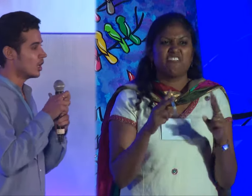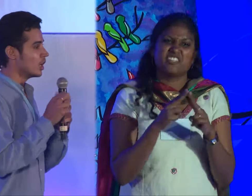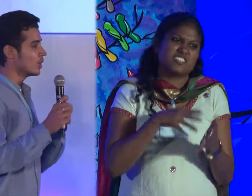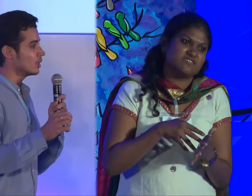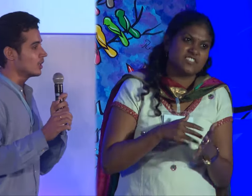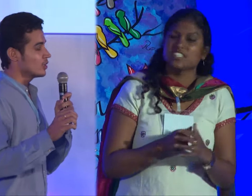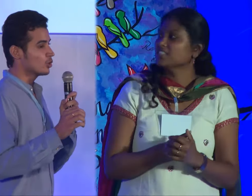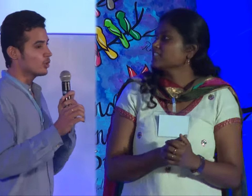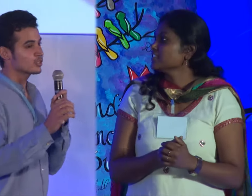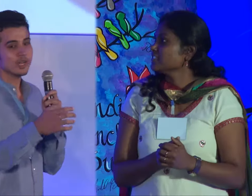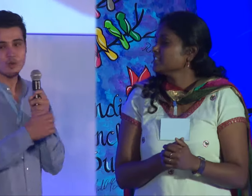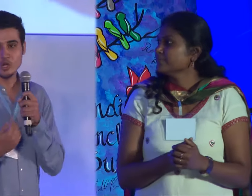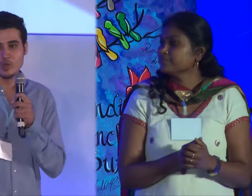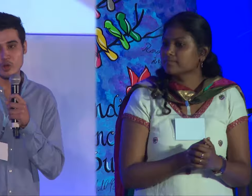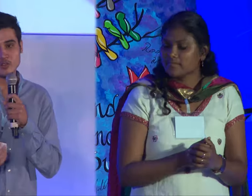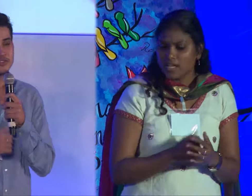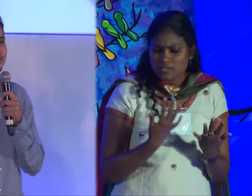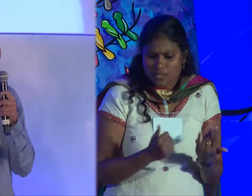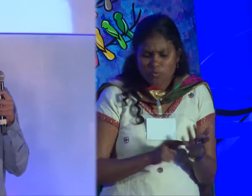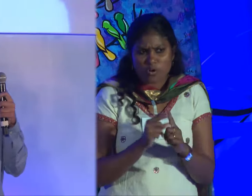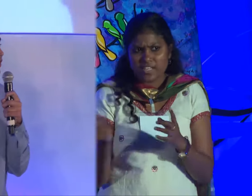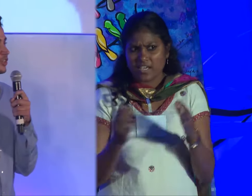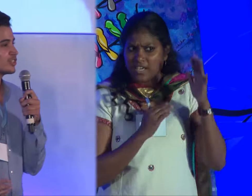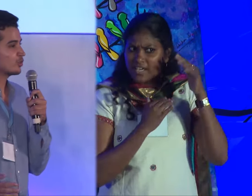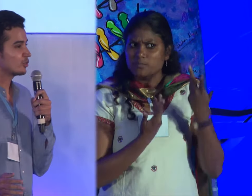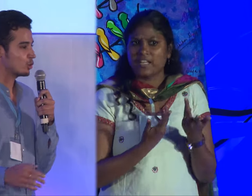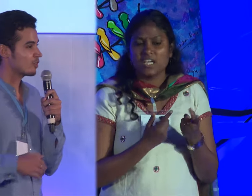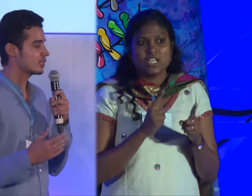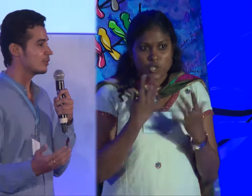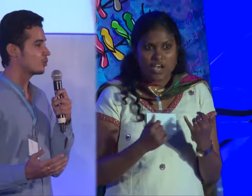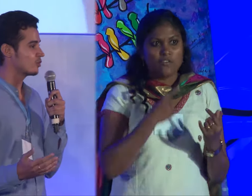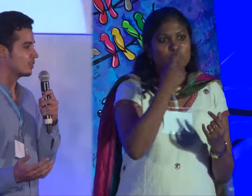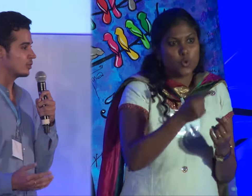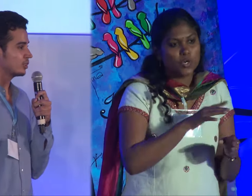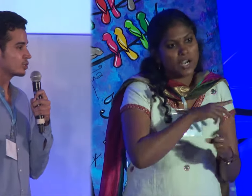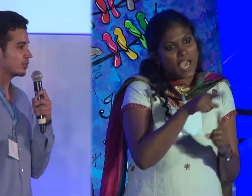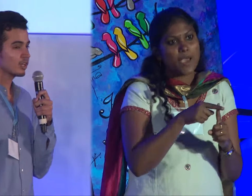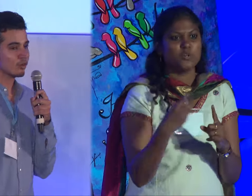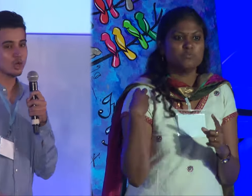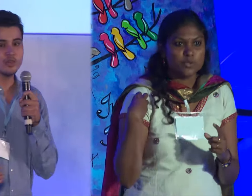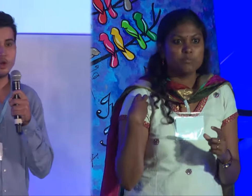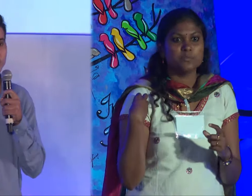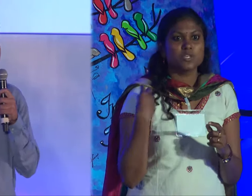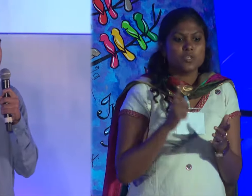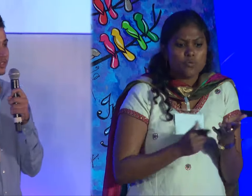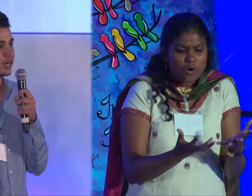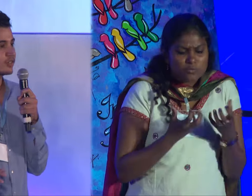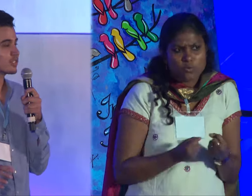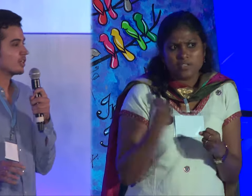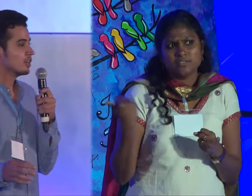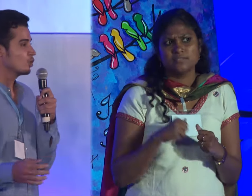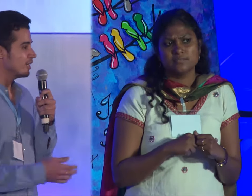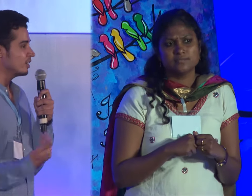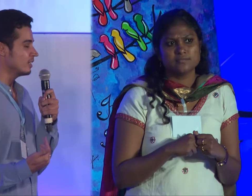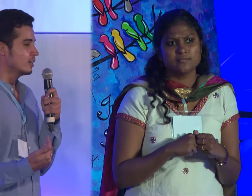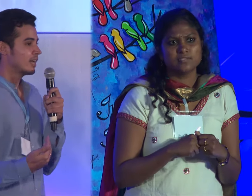that we know. So now what do we want? We've told you about the issue. We've told you everything about what we feel about the issue. But what do we want out of